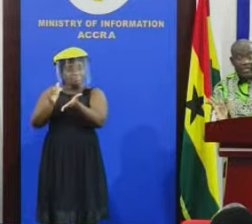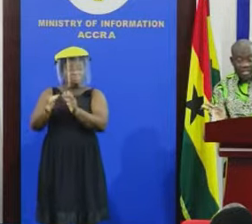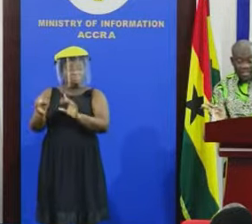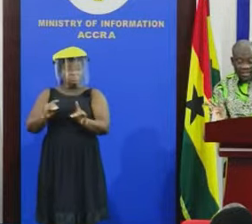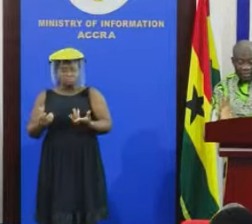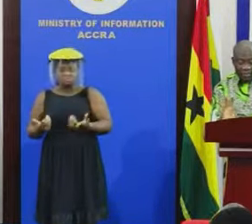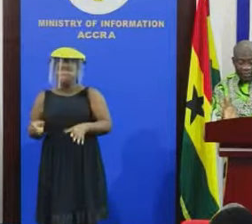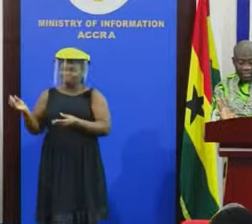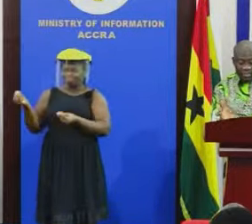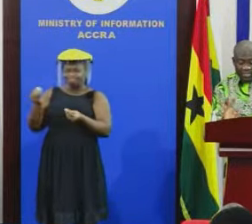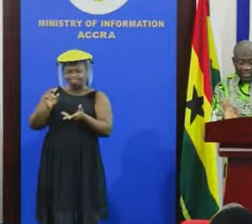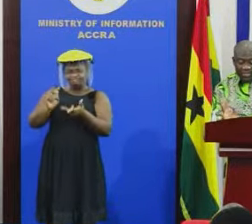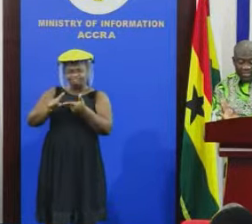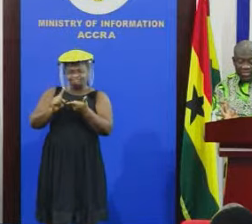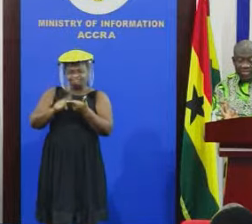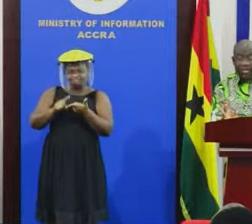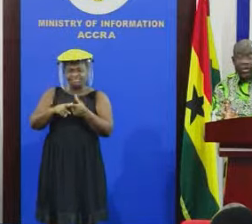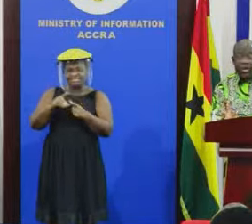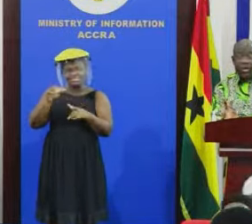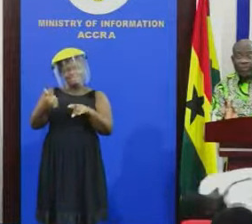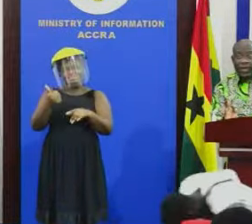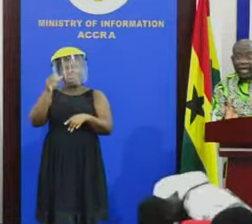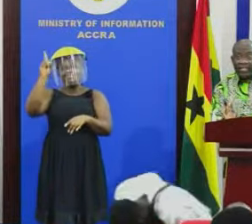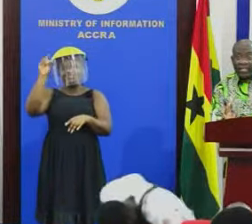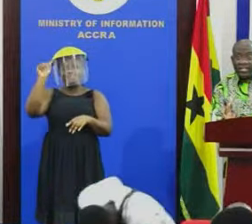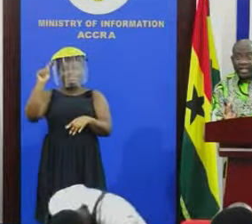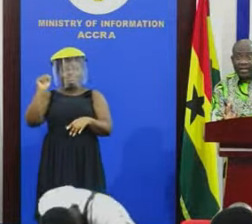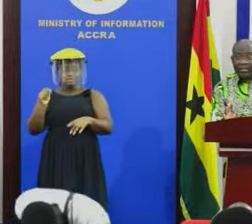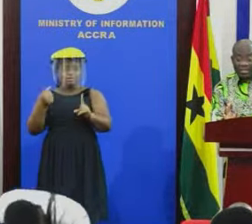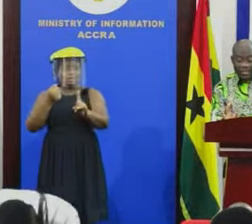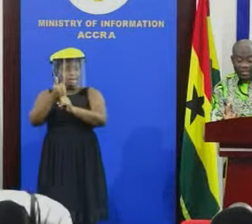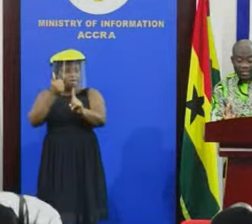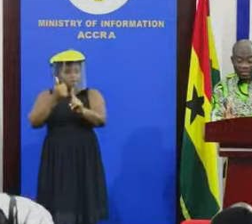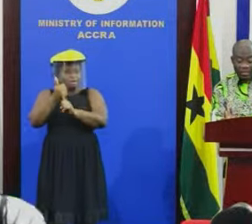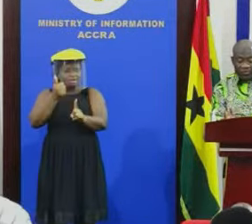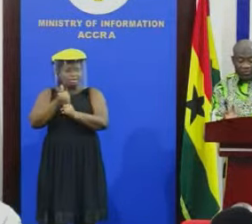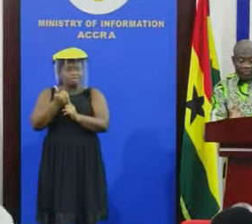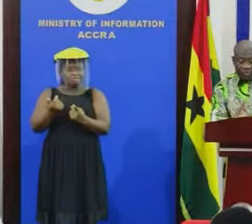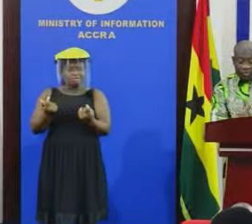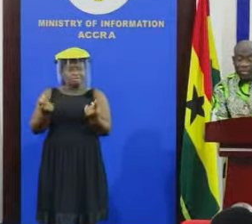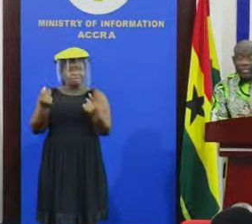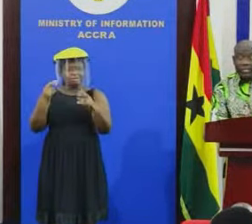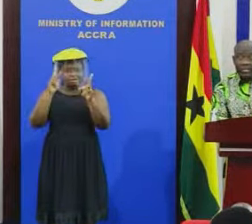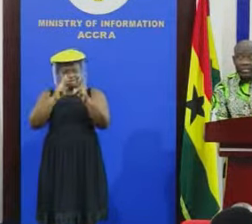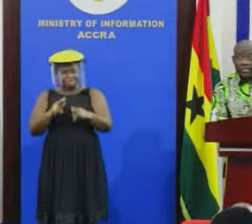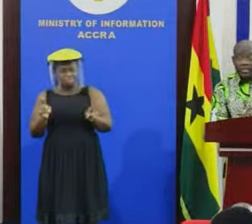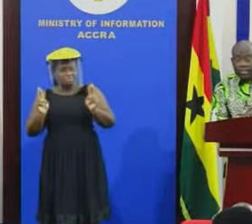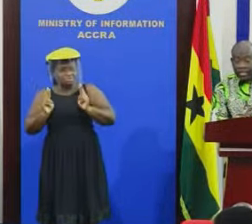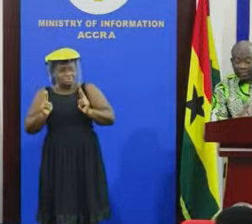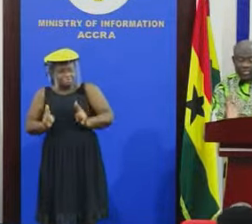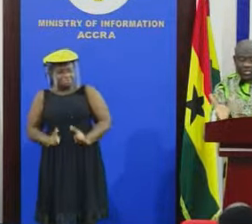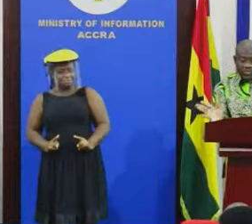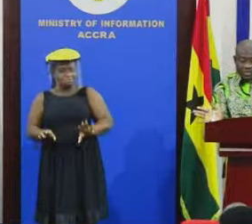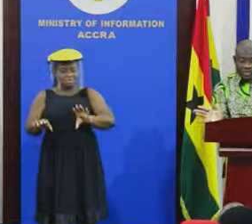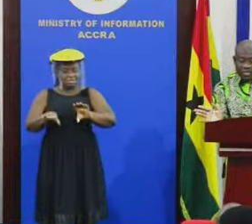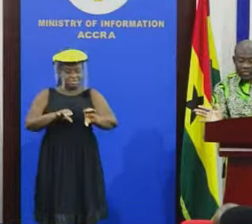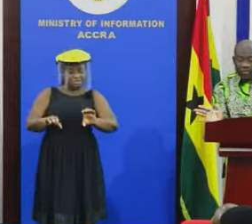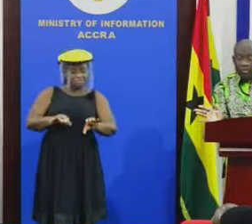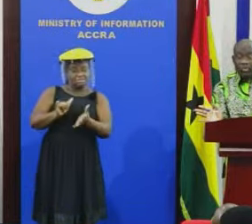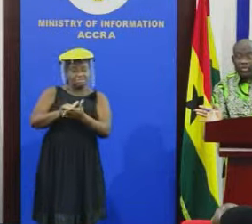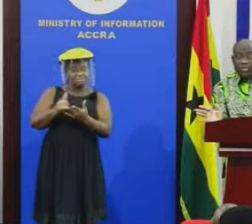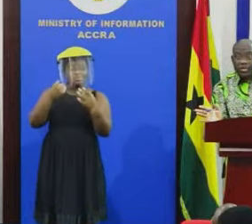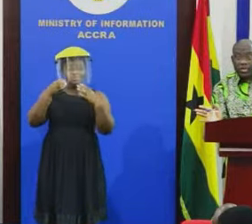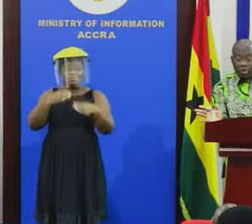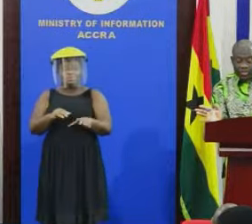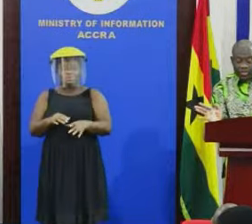Can you give us any data on the percentages of accidents that are as a result of human inefficiencies and